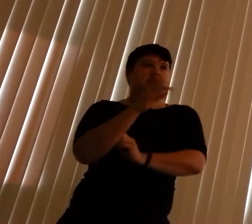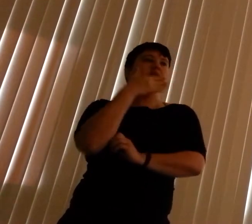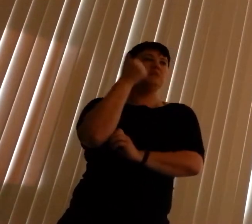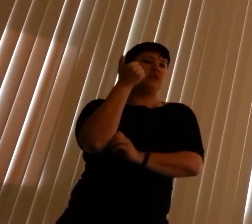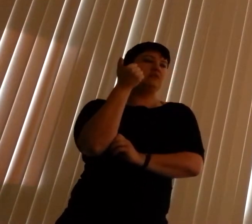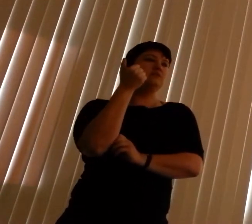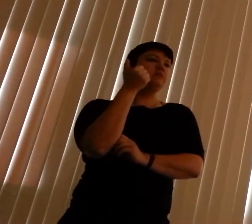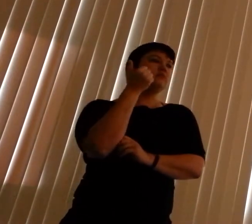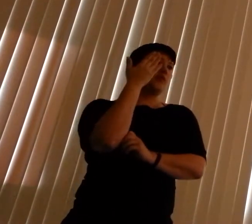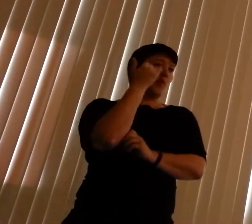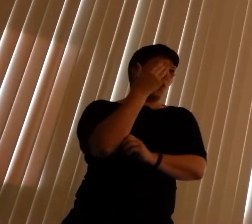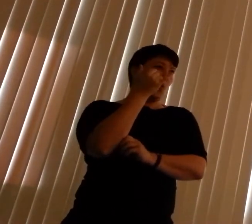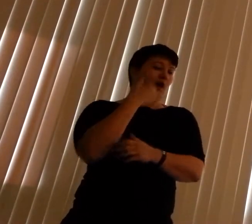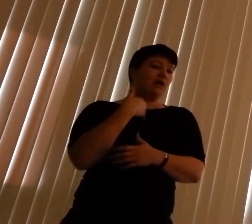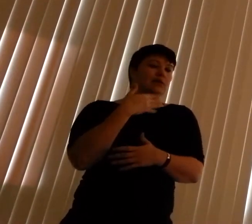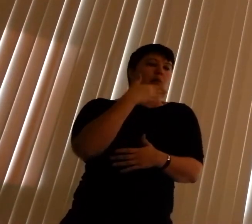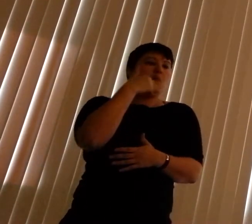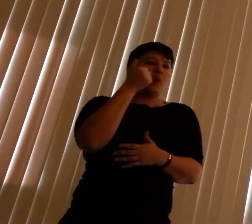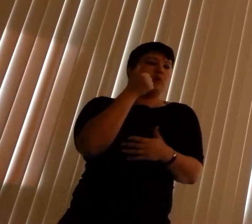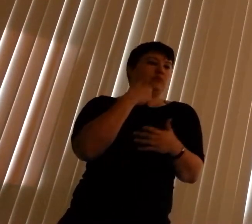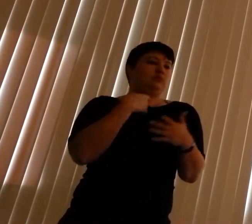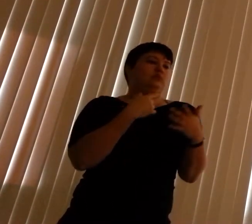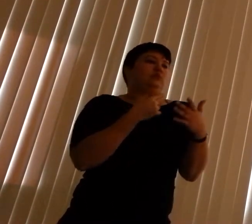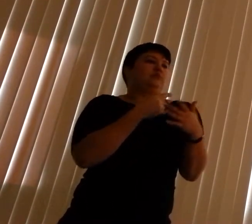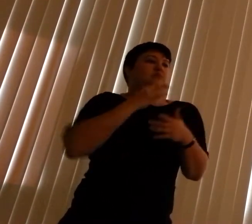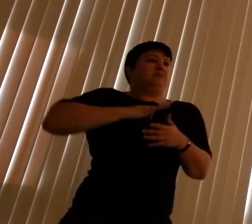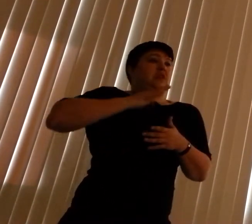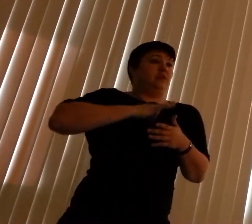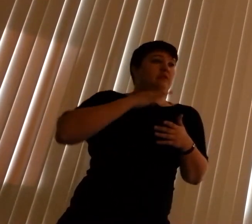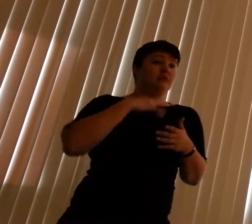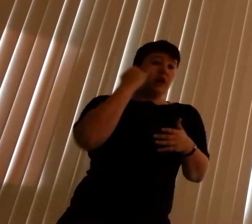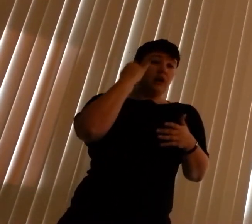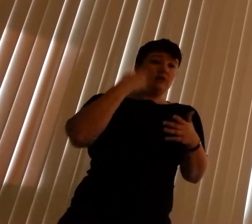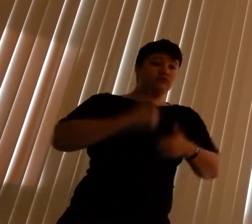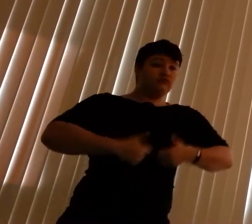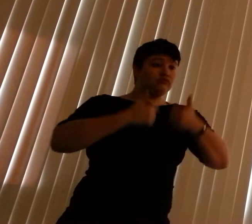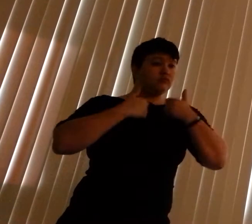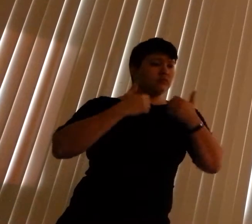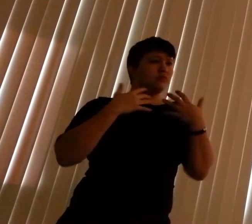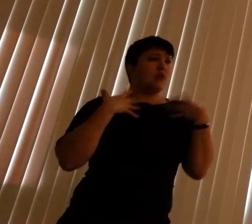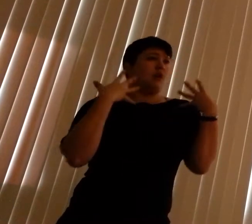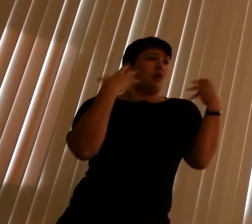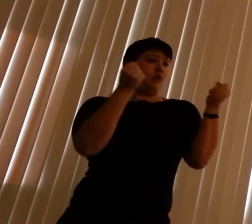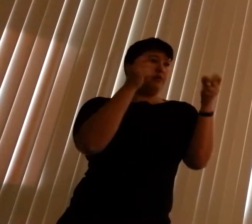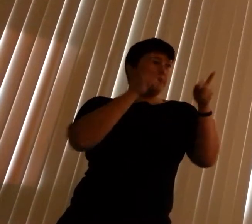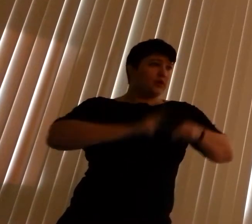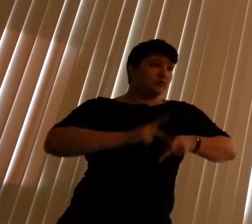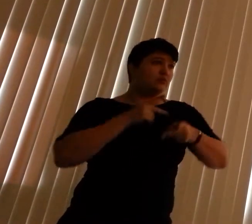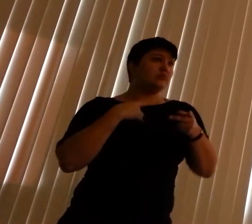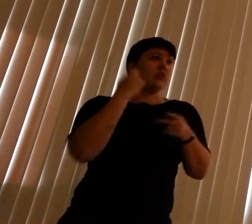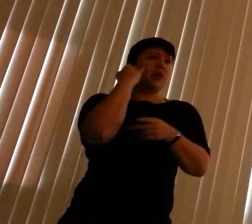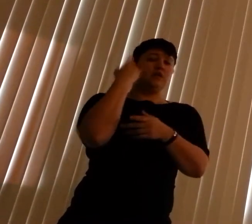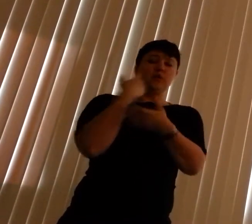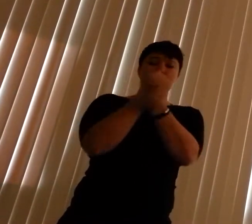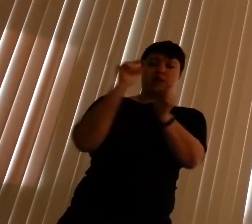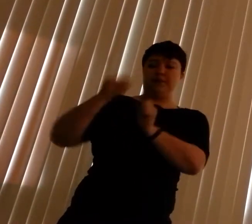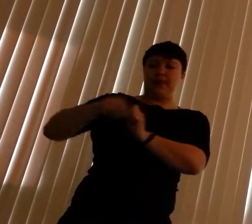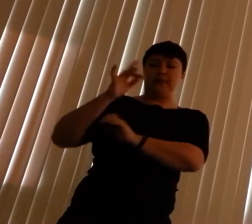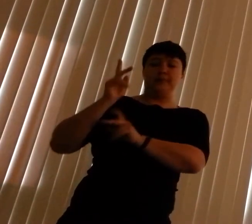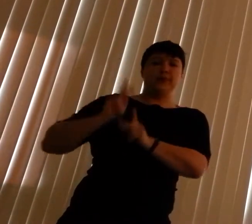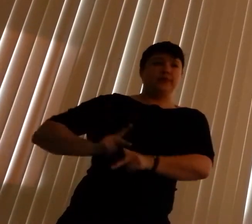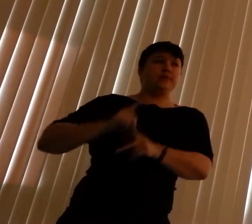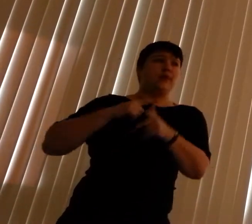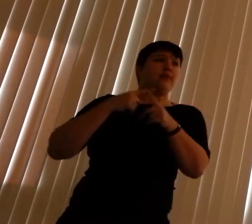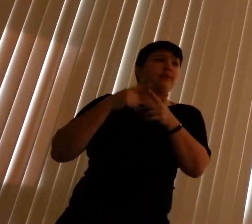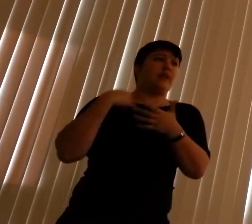benefit. Living life of a high quality is a benefit. If you save the person who will live 25 years, you get 5